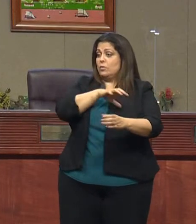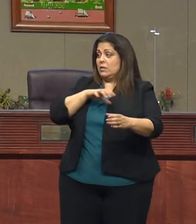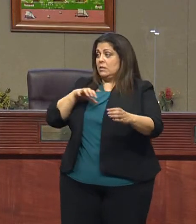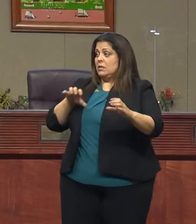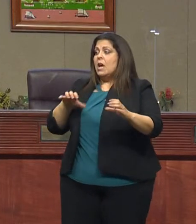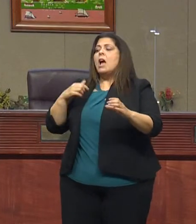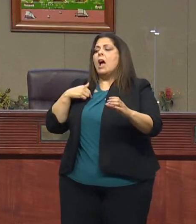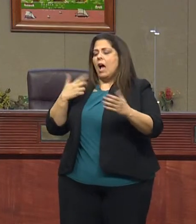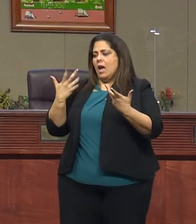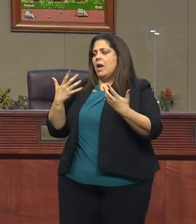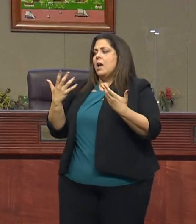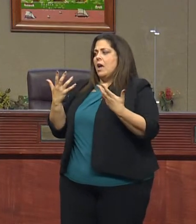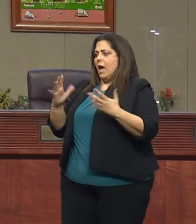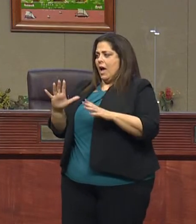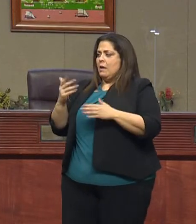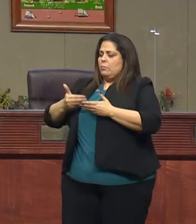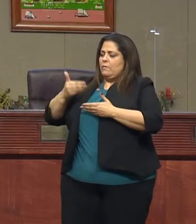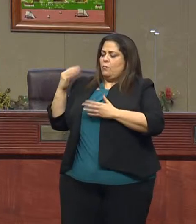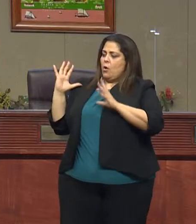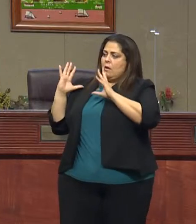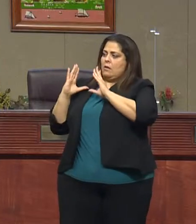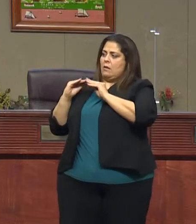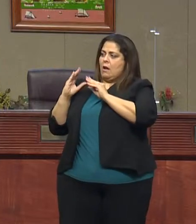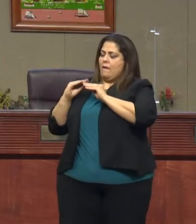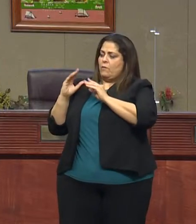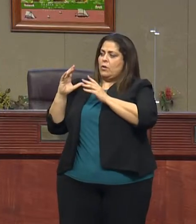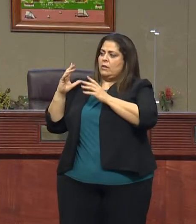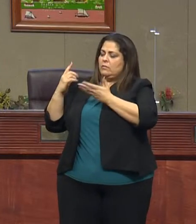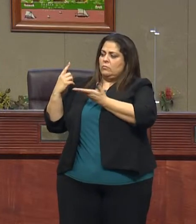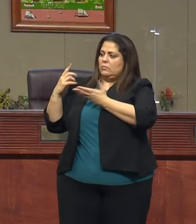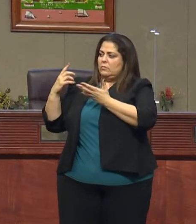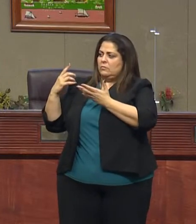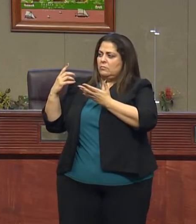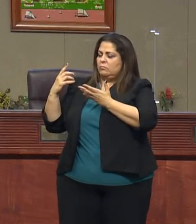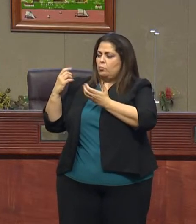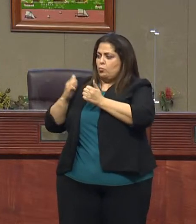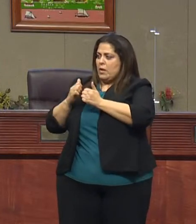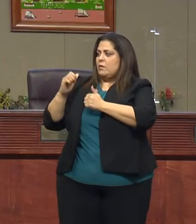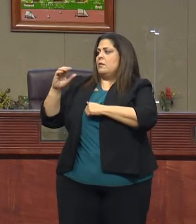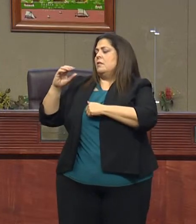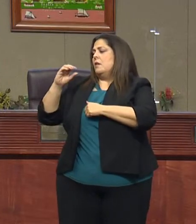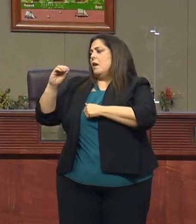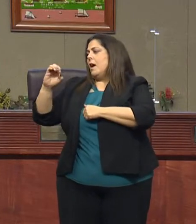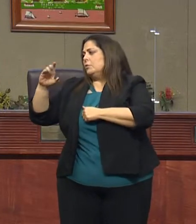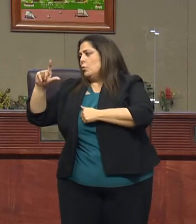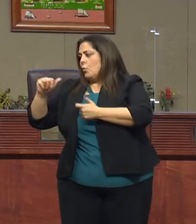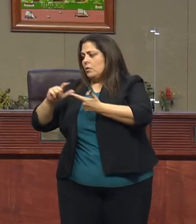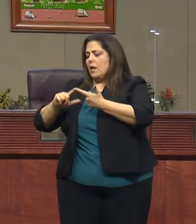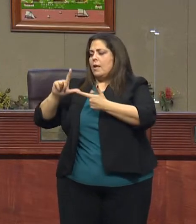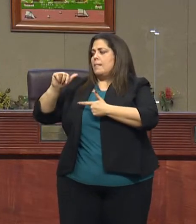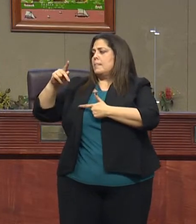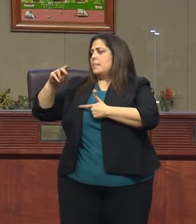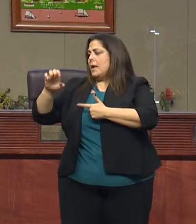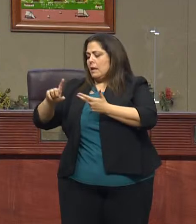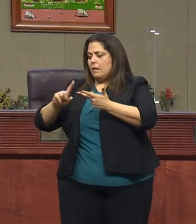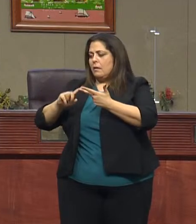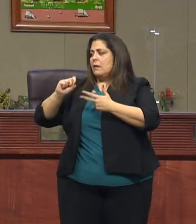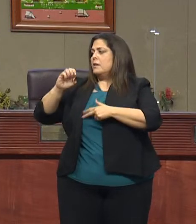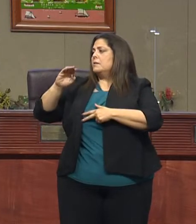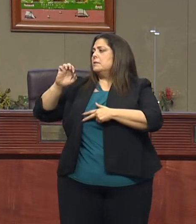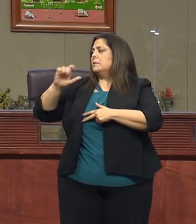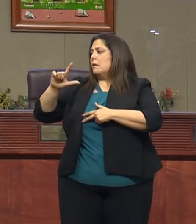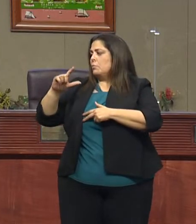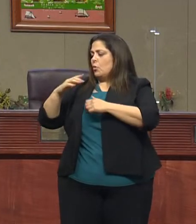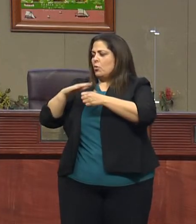conference call with Lake County, Osceola, Seminole County, who joined us. I